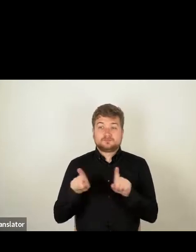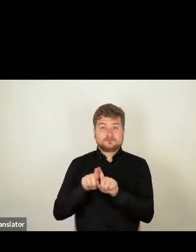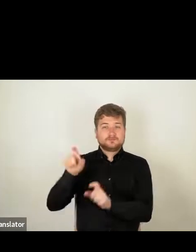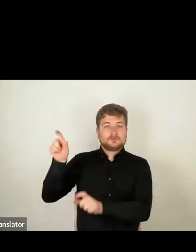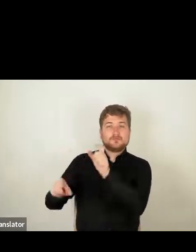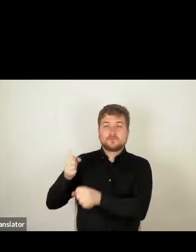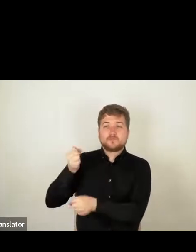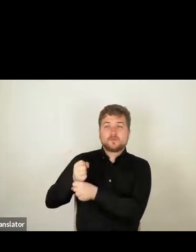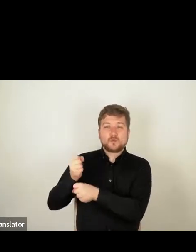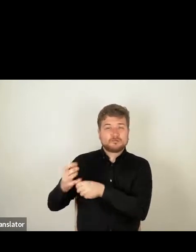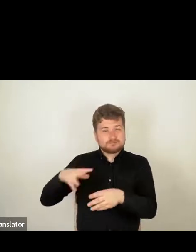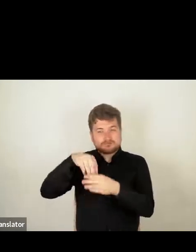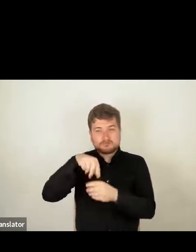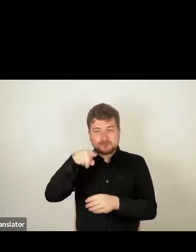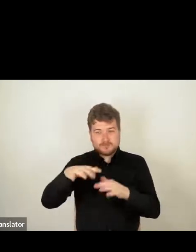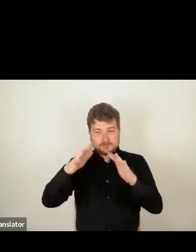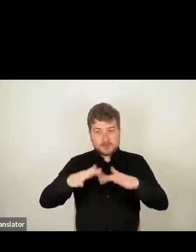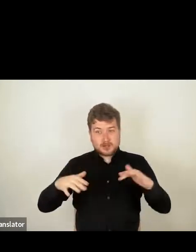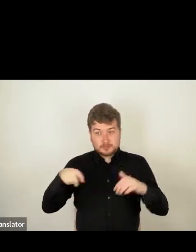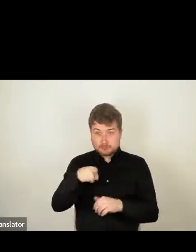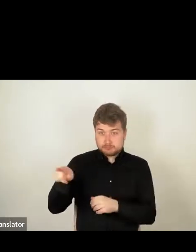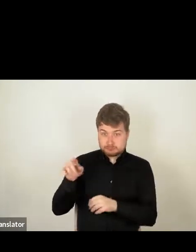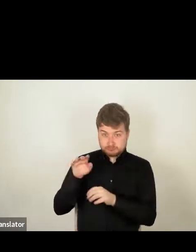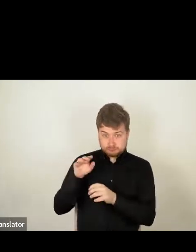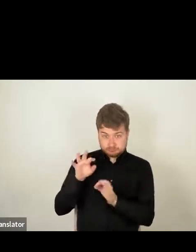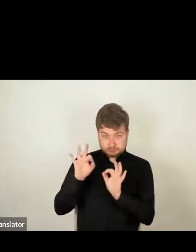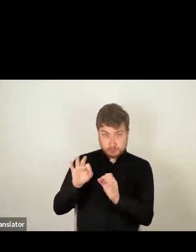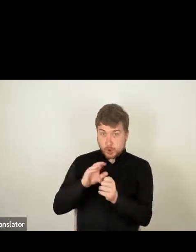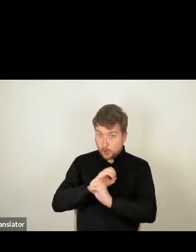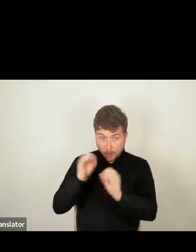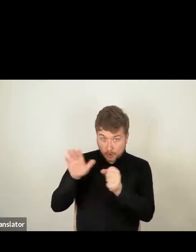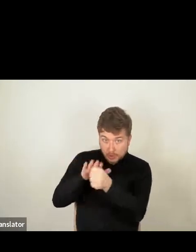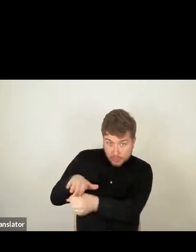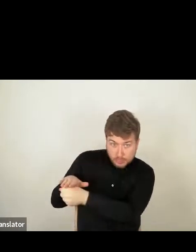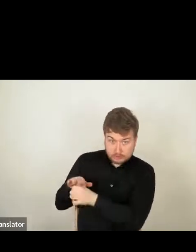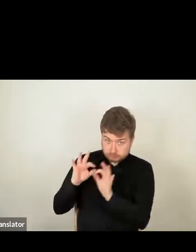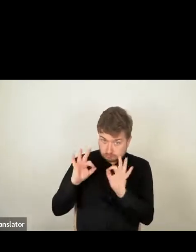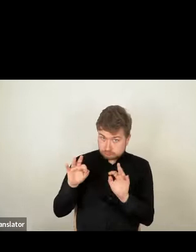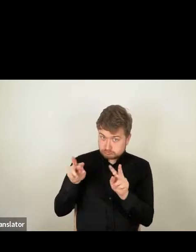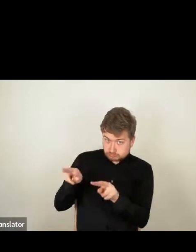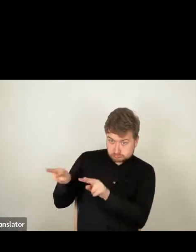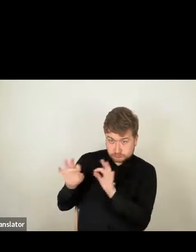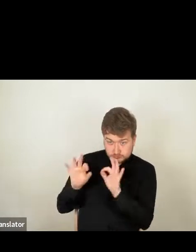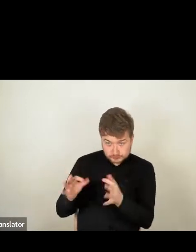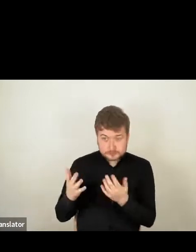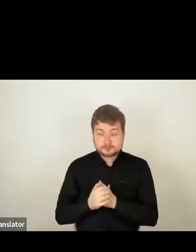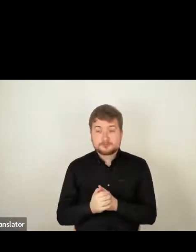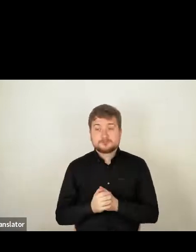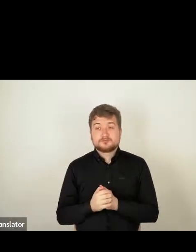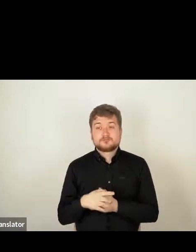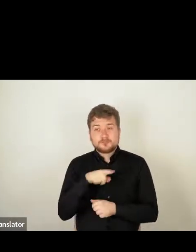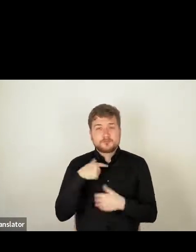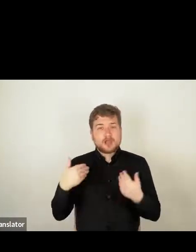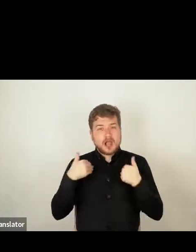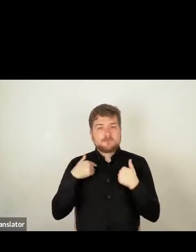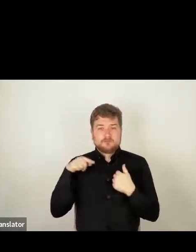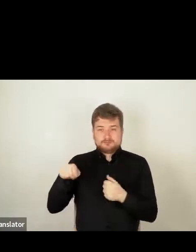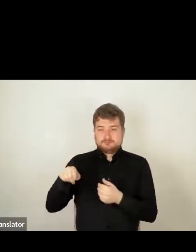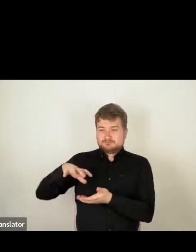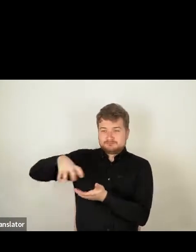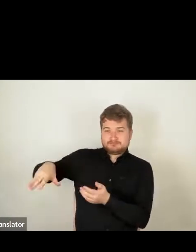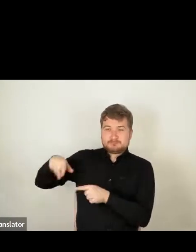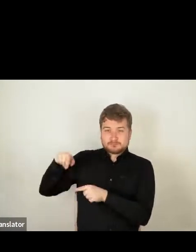precinct are treated. And of course, there is an independent body that now looks at complaints that is not within Parliament itself, but it is